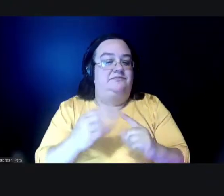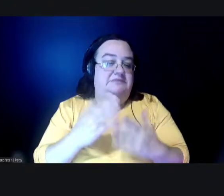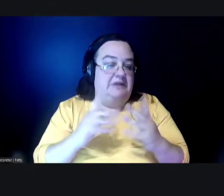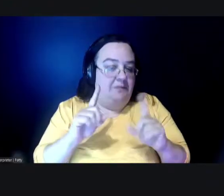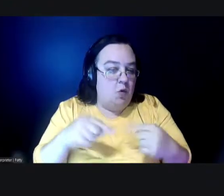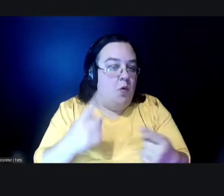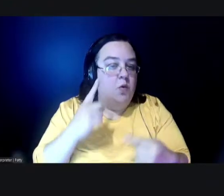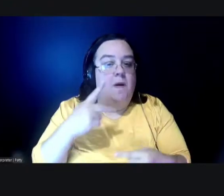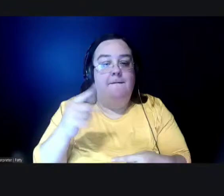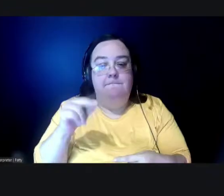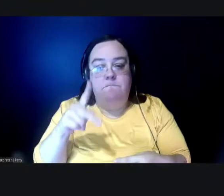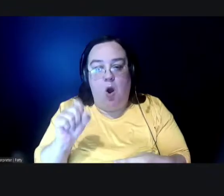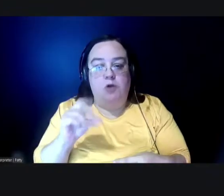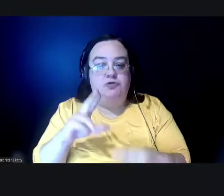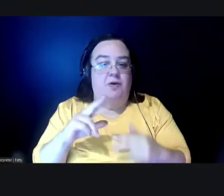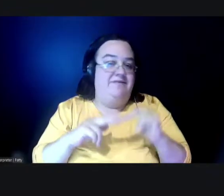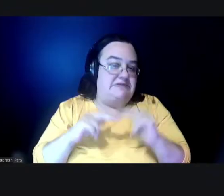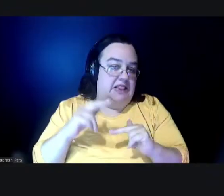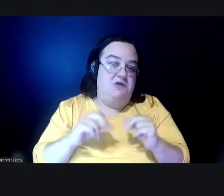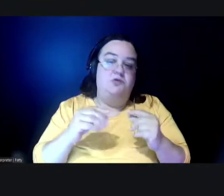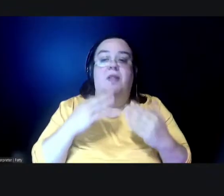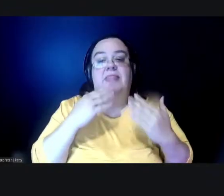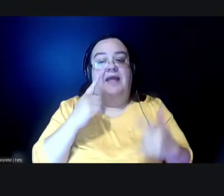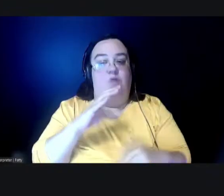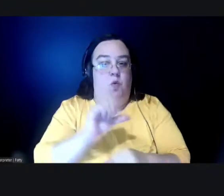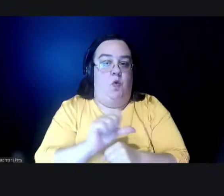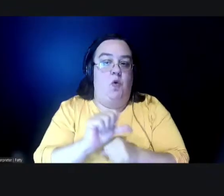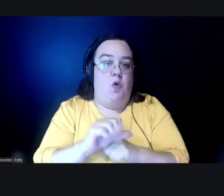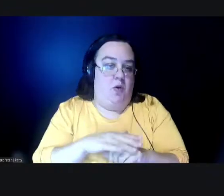like our facilities. So thank you for your work on that.